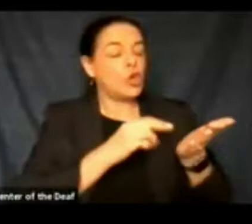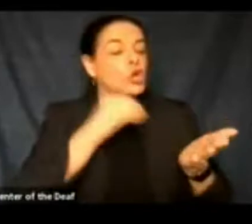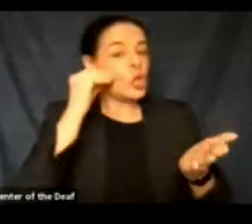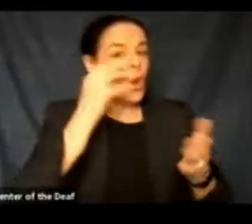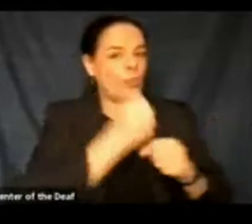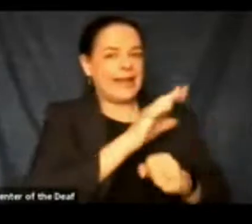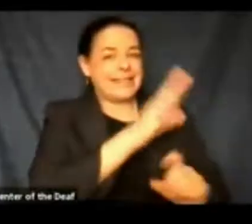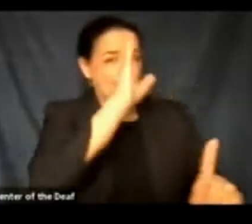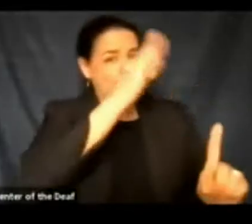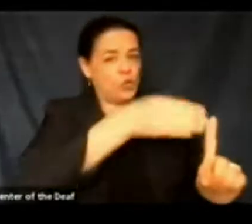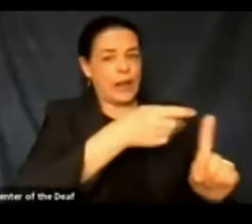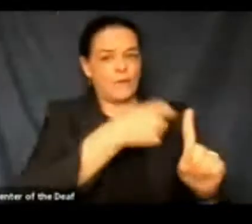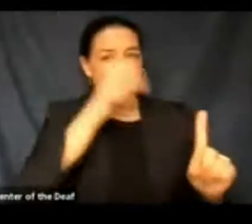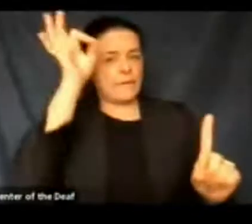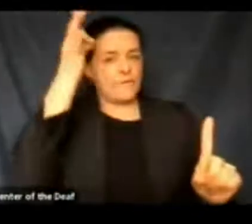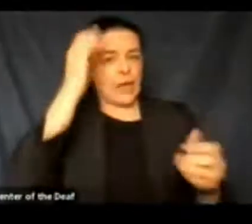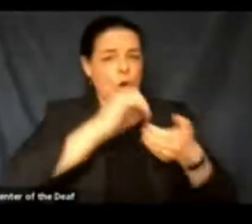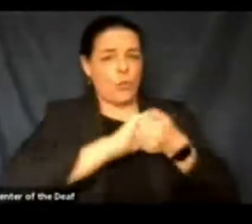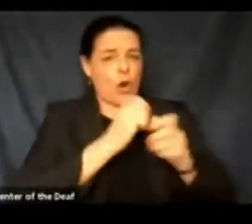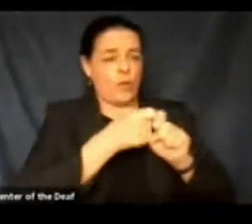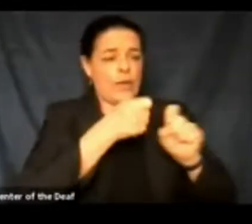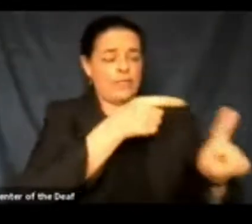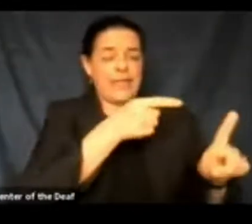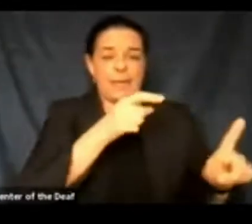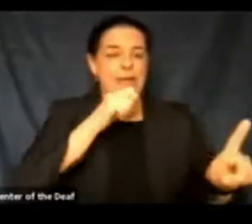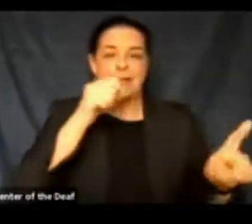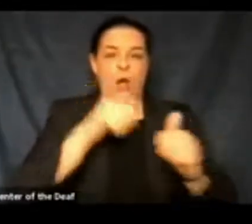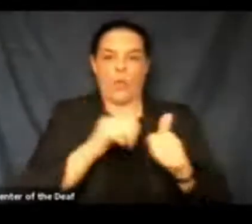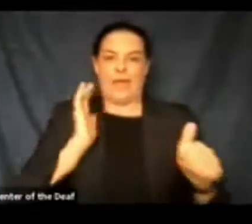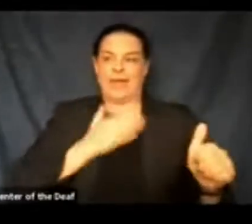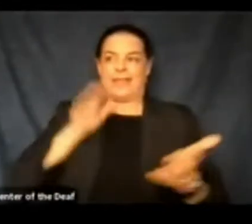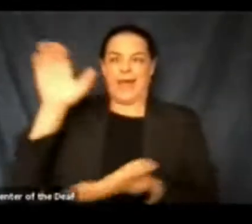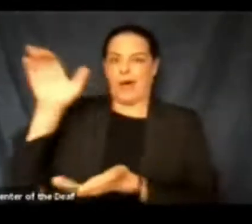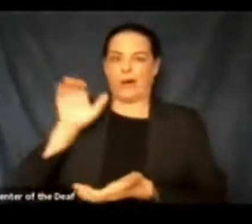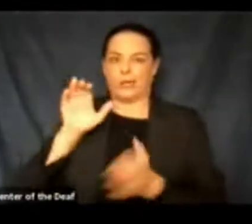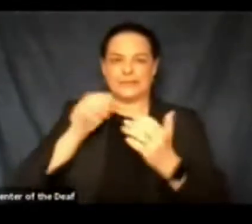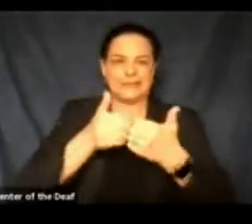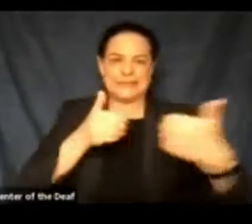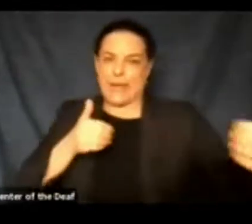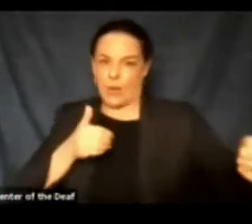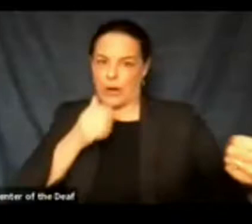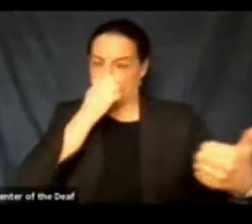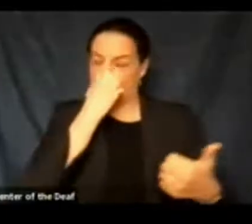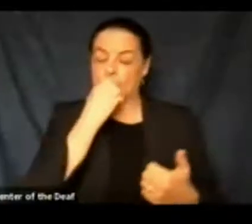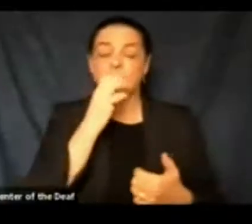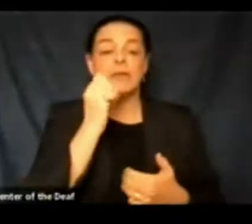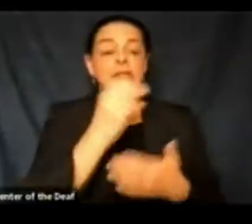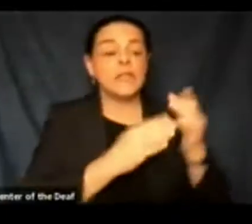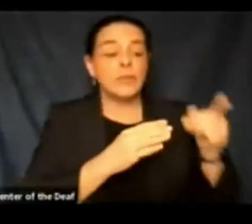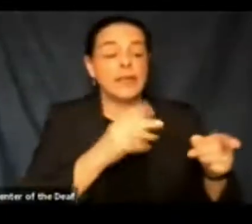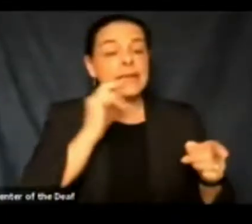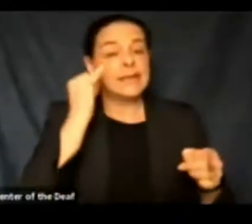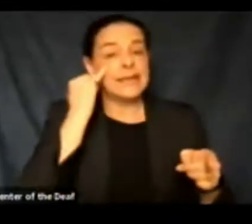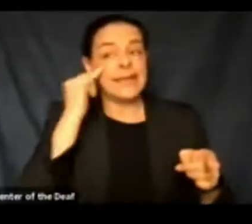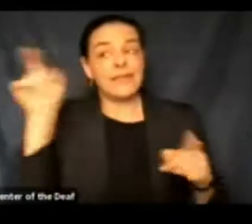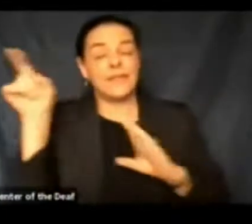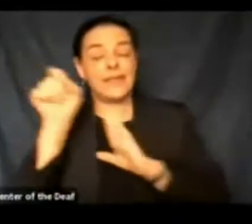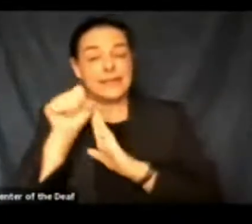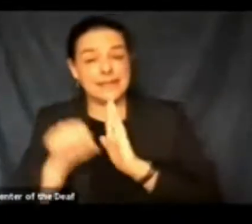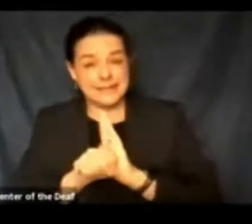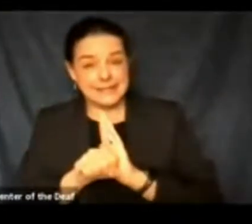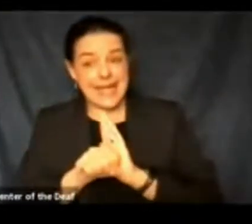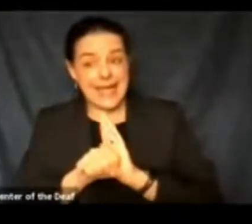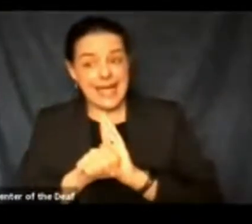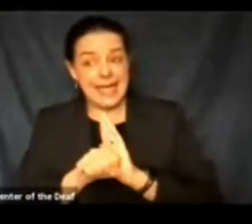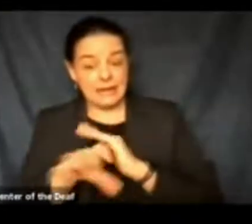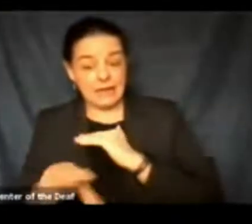partnership to them outside of the allocation. So the other piece that I talked about, some of those, if they've been activated from the state, they